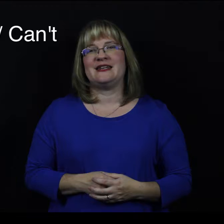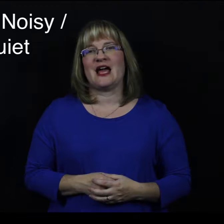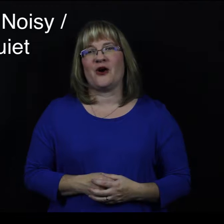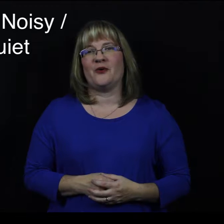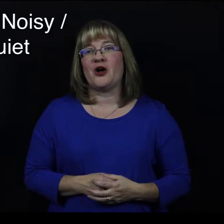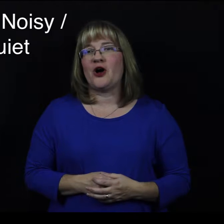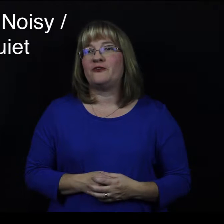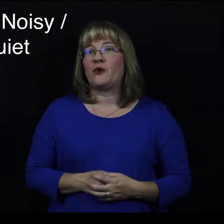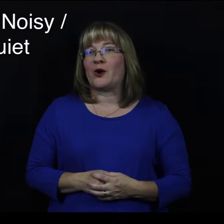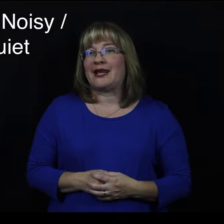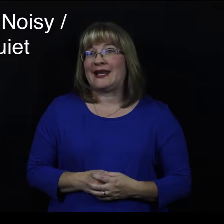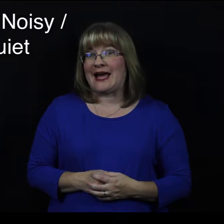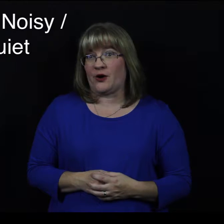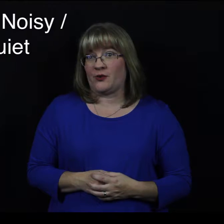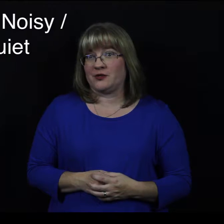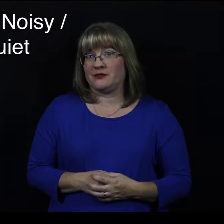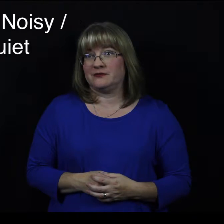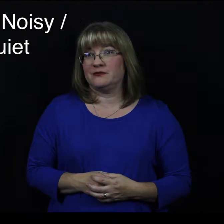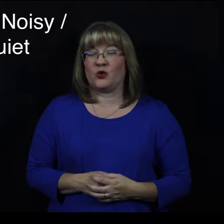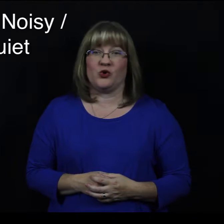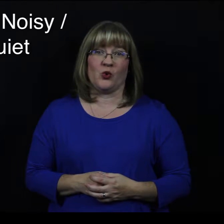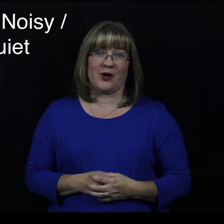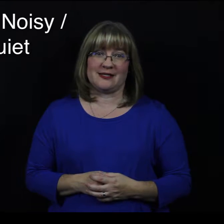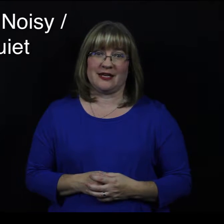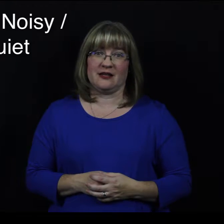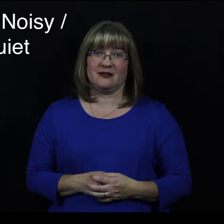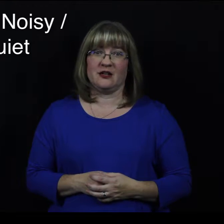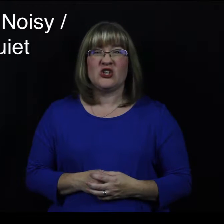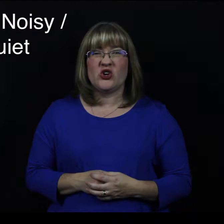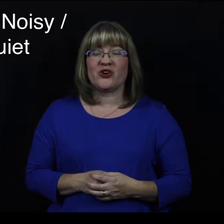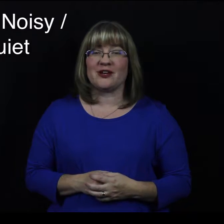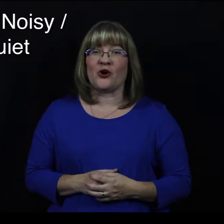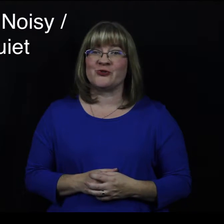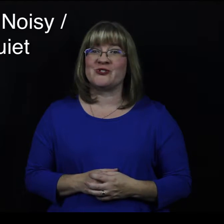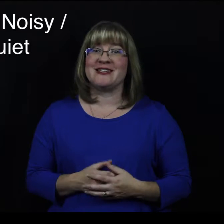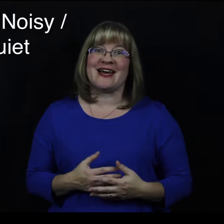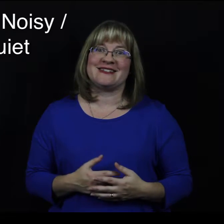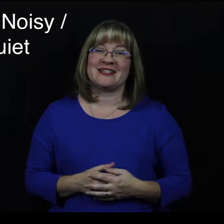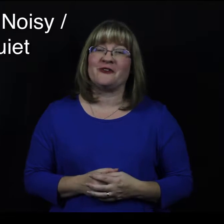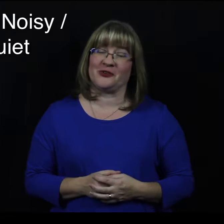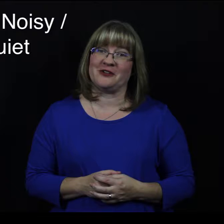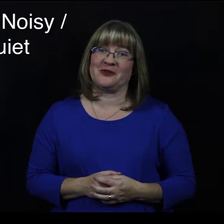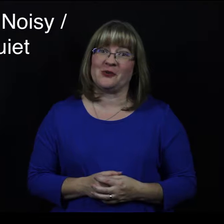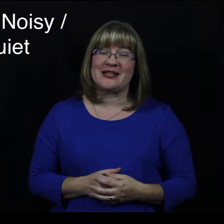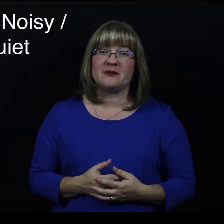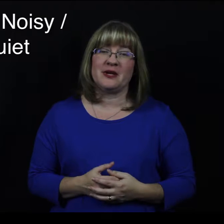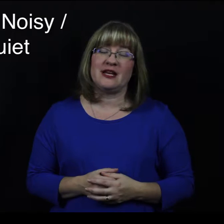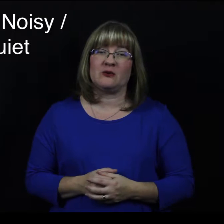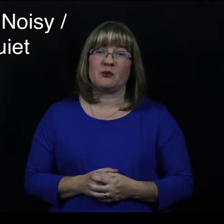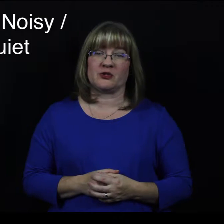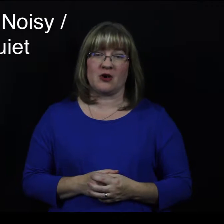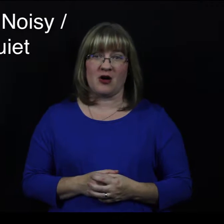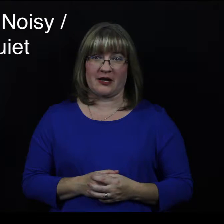Now, for loud, noisy, you're going to also see that several different ways depending on what we're talking